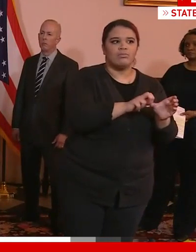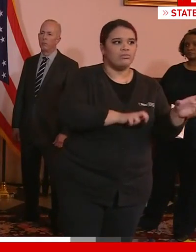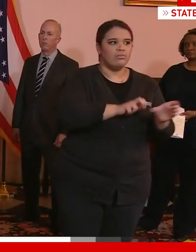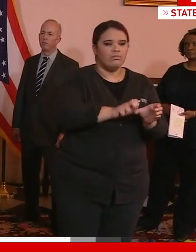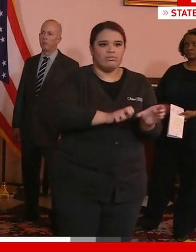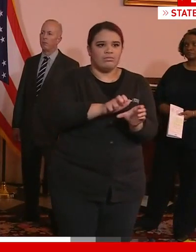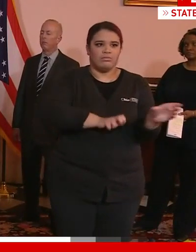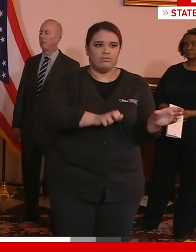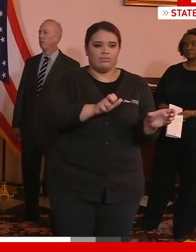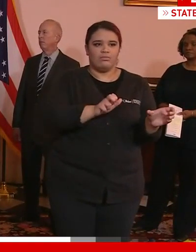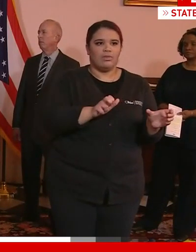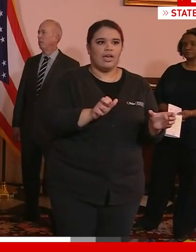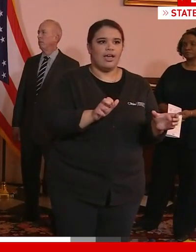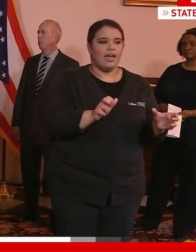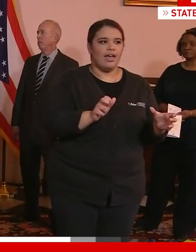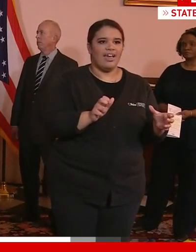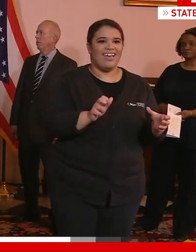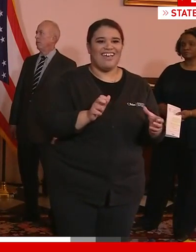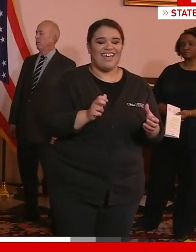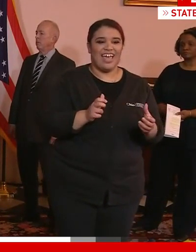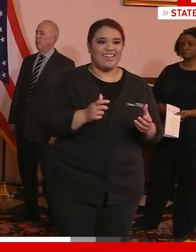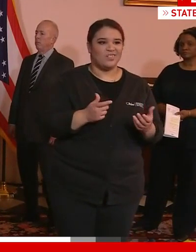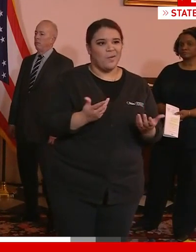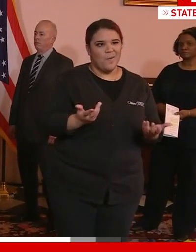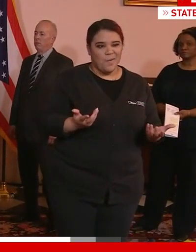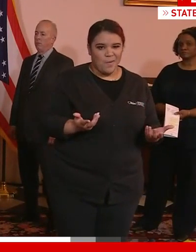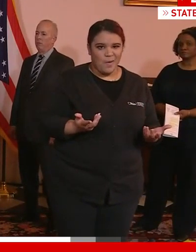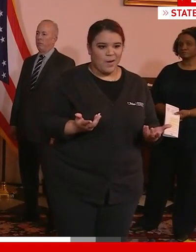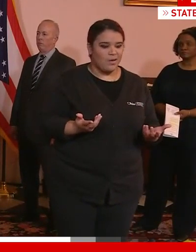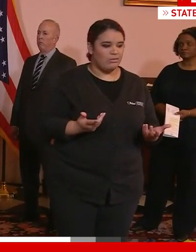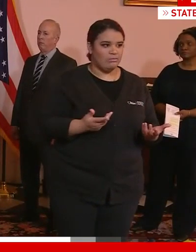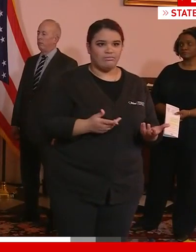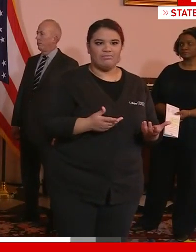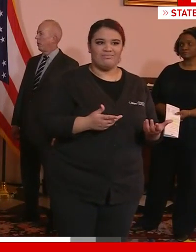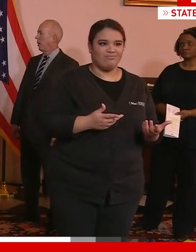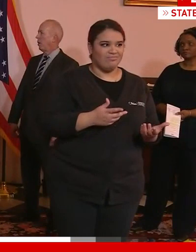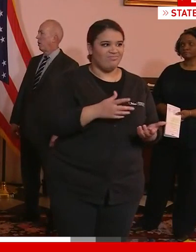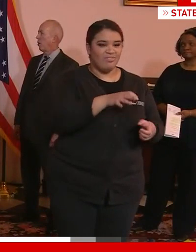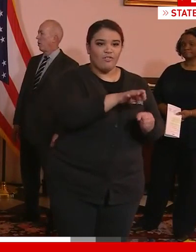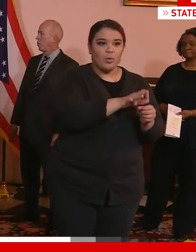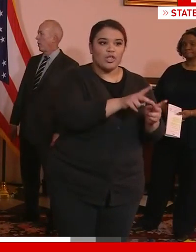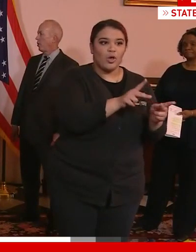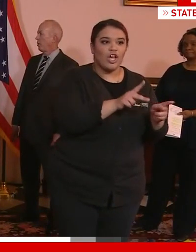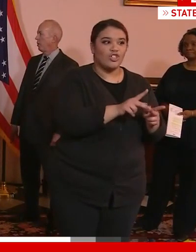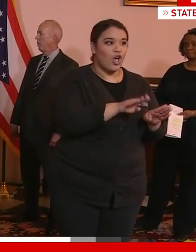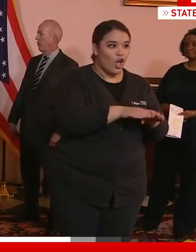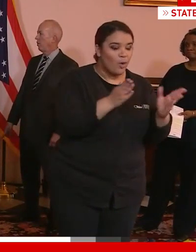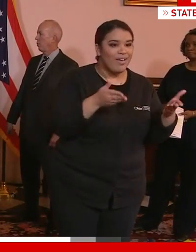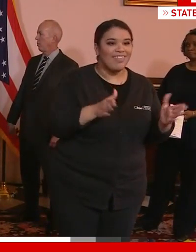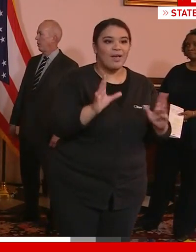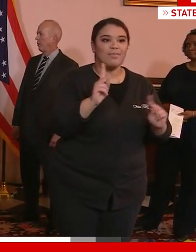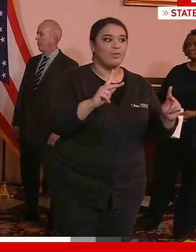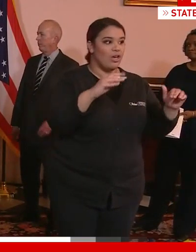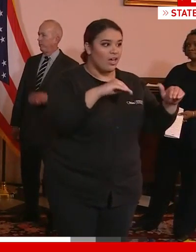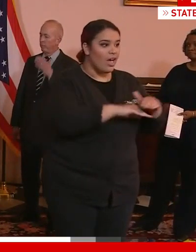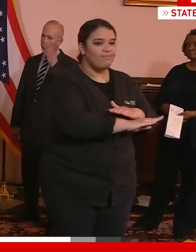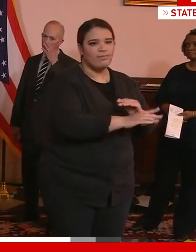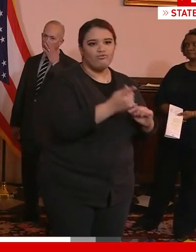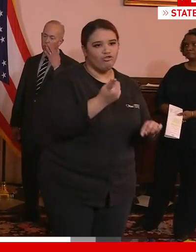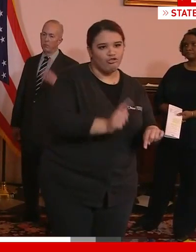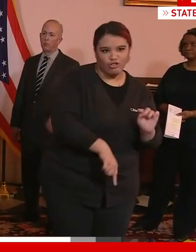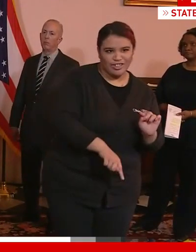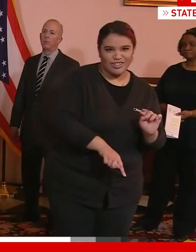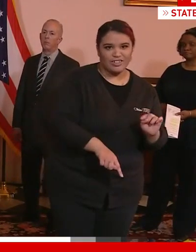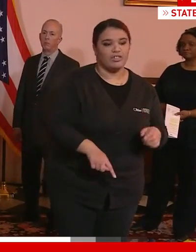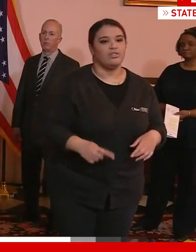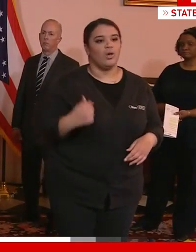show up. The polling locations couldn't open, and we didn't have to experience that today, and